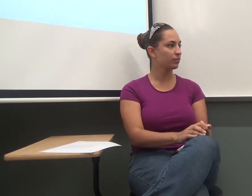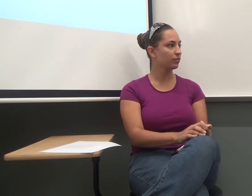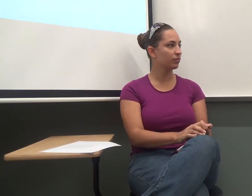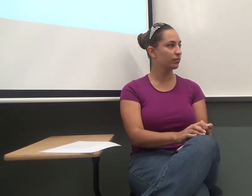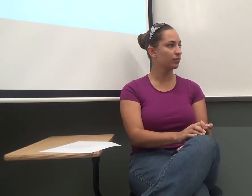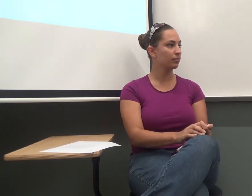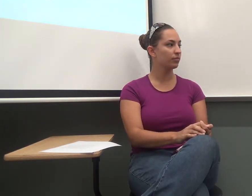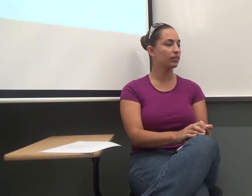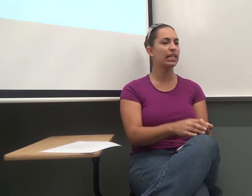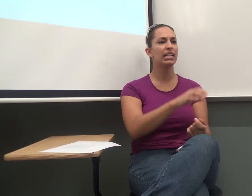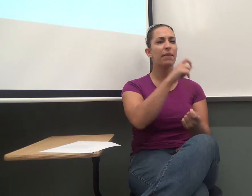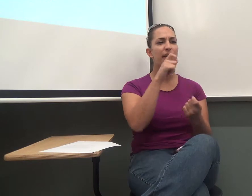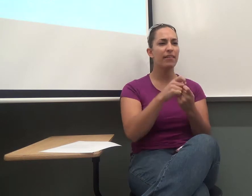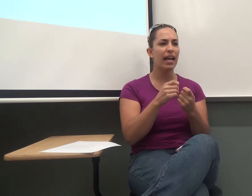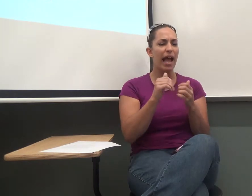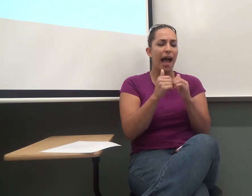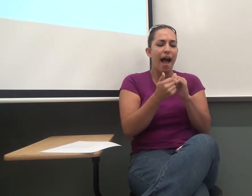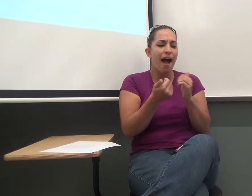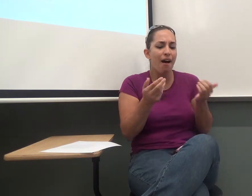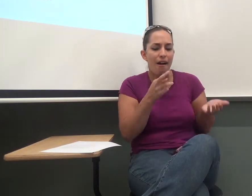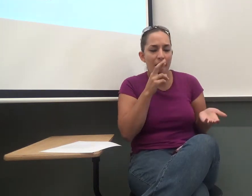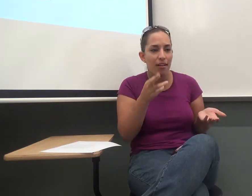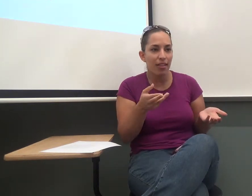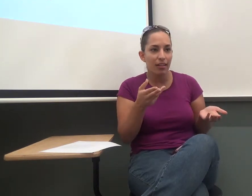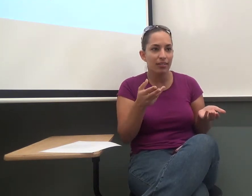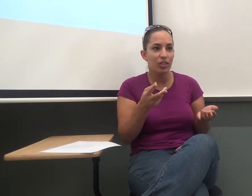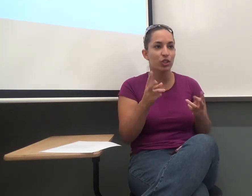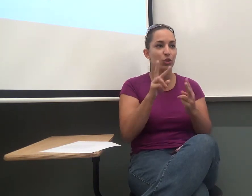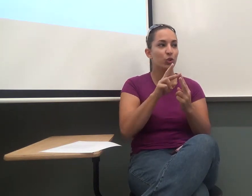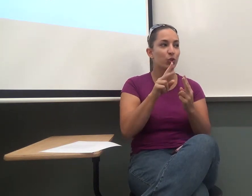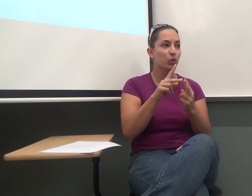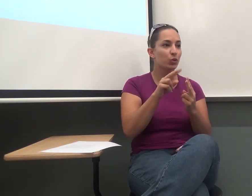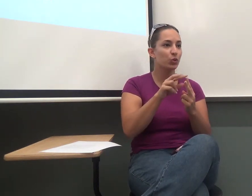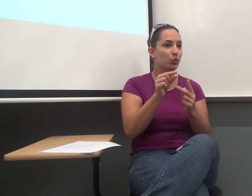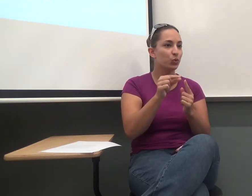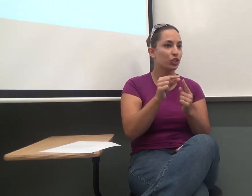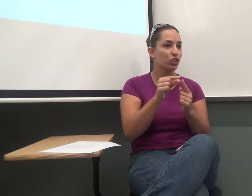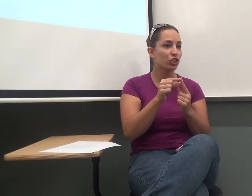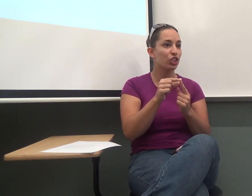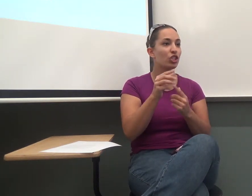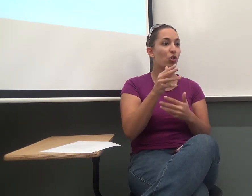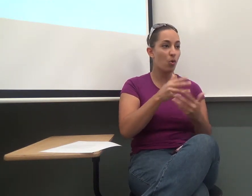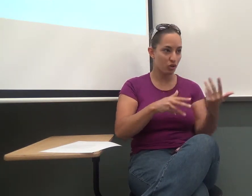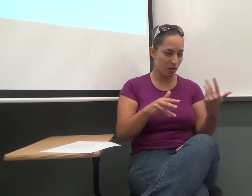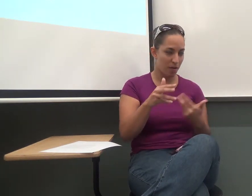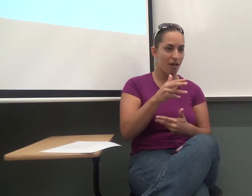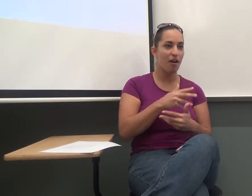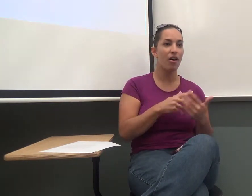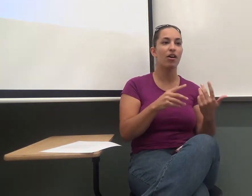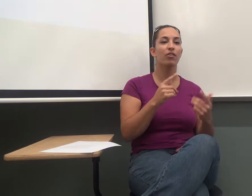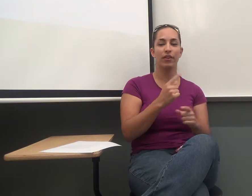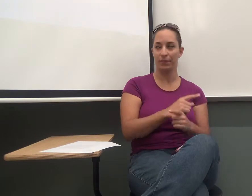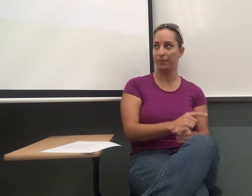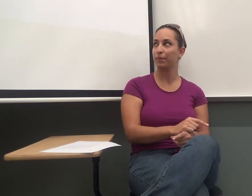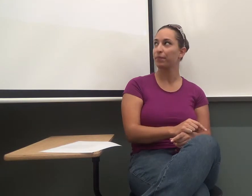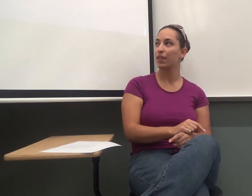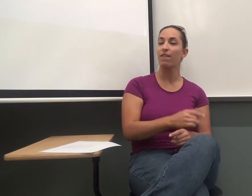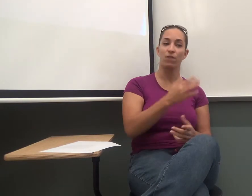are they? What are the two words? Friendly, sociable. Okay, so, friendly and